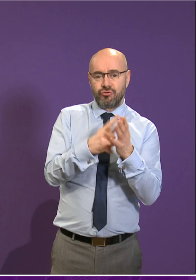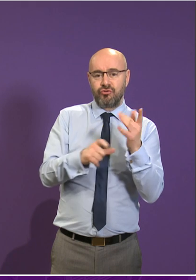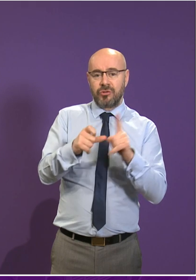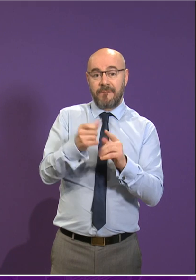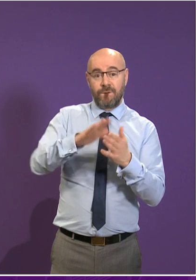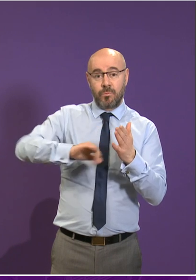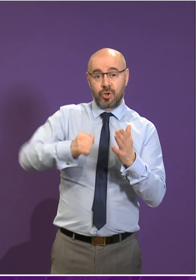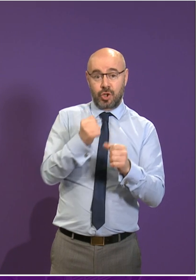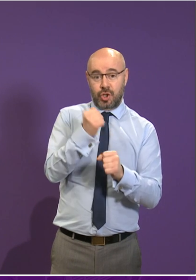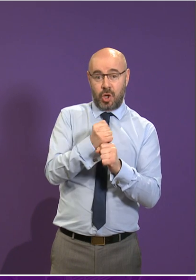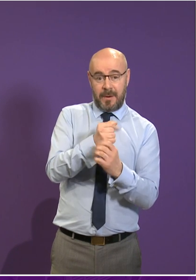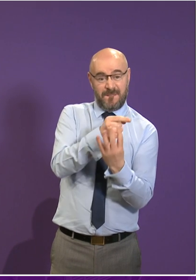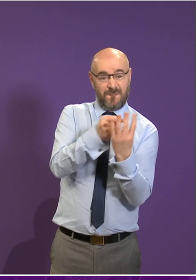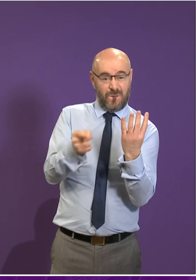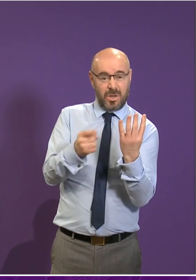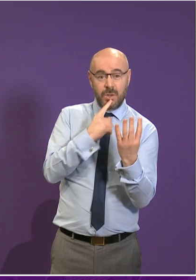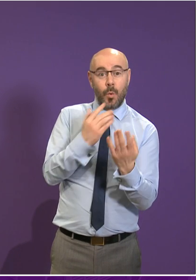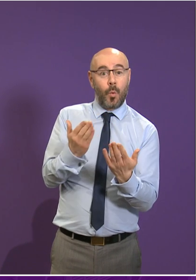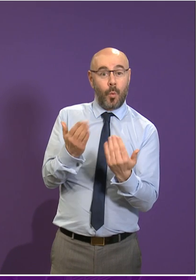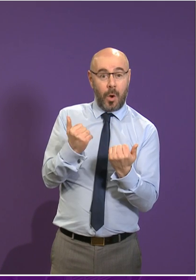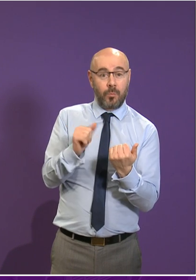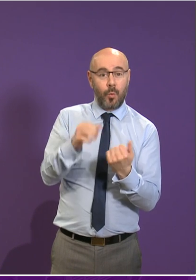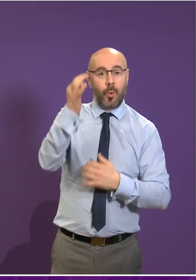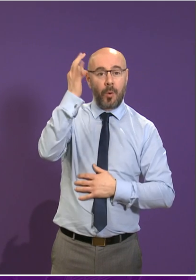Good morning to you all to committee.